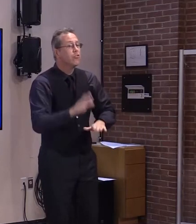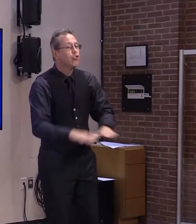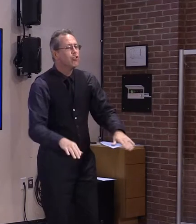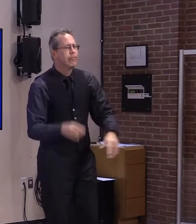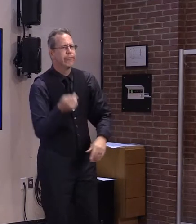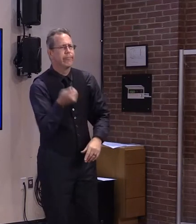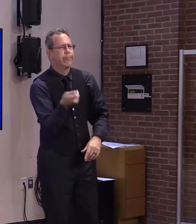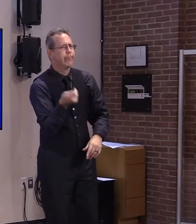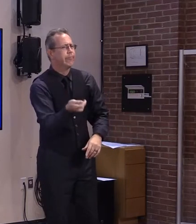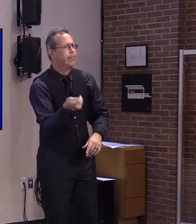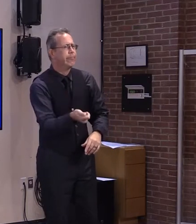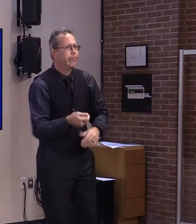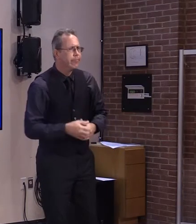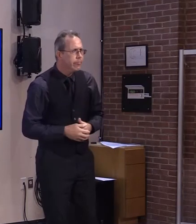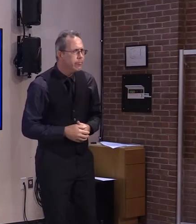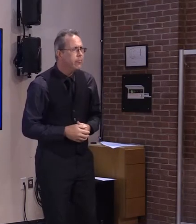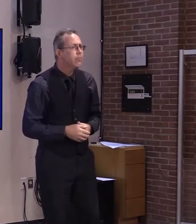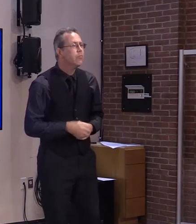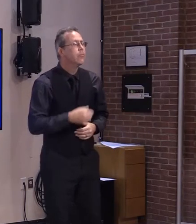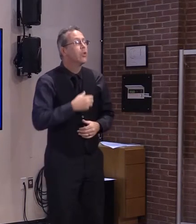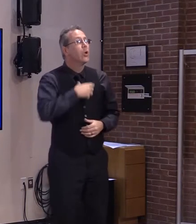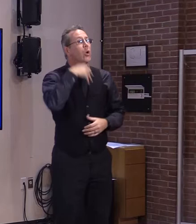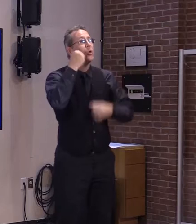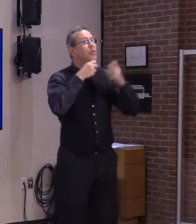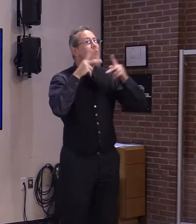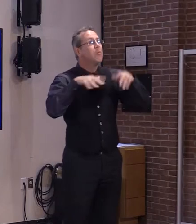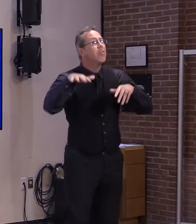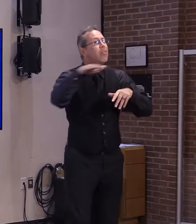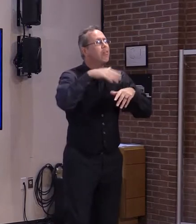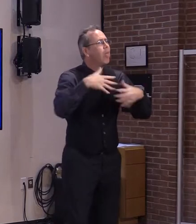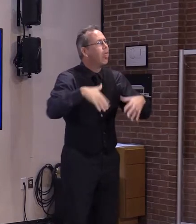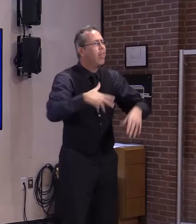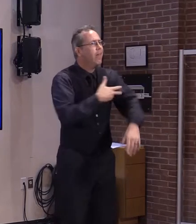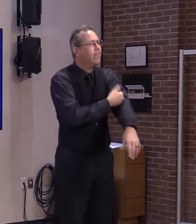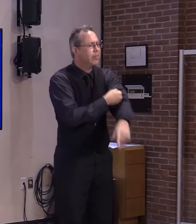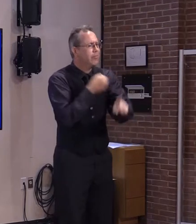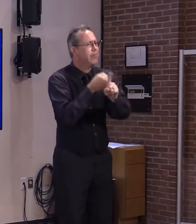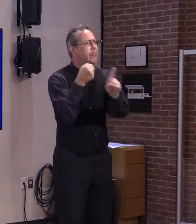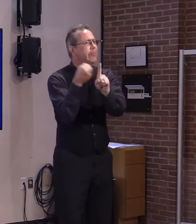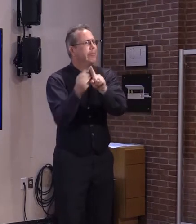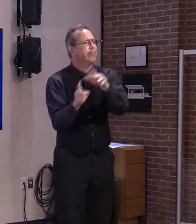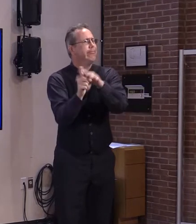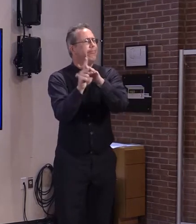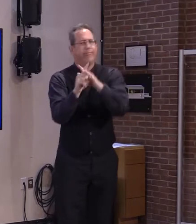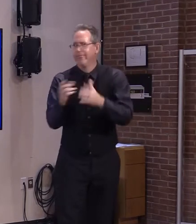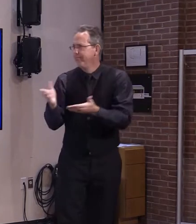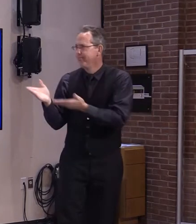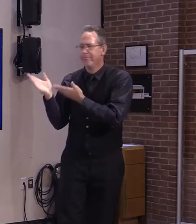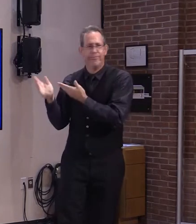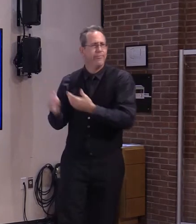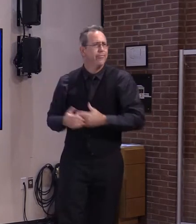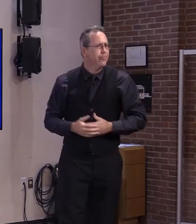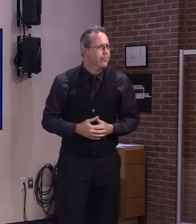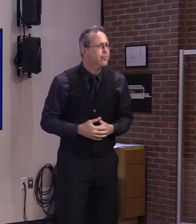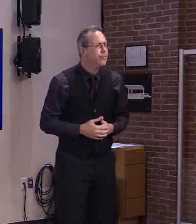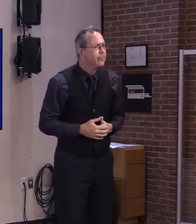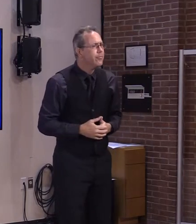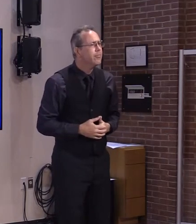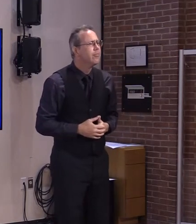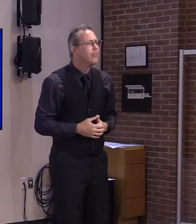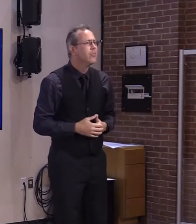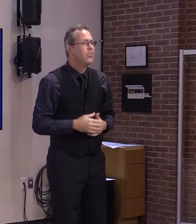driving hospitalization rates up. So they've done a very good job so far of getting vaccinated. Certainly all Vermonters have, particularly those that are most